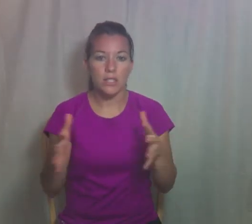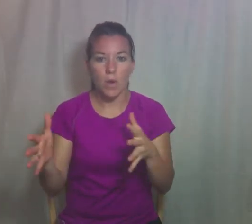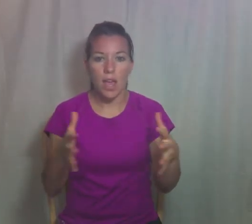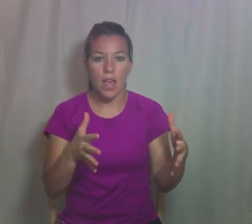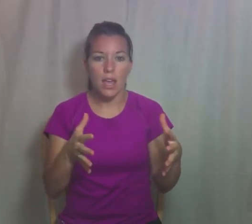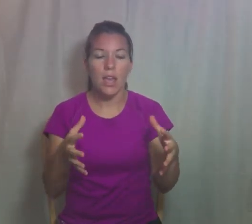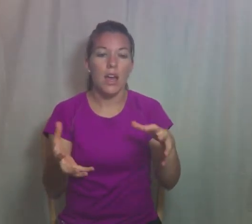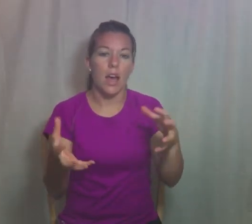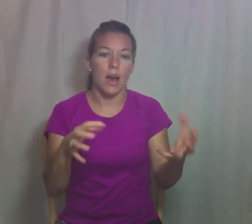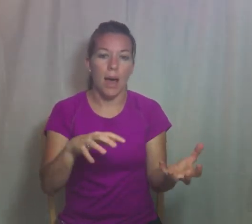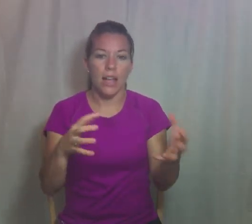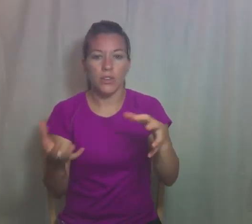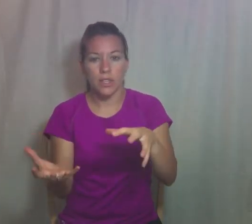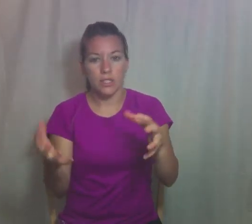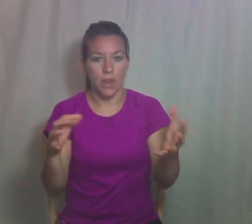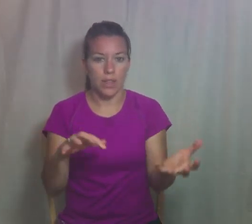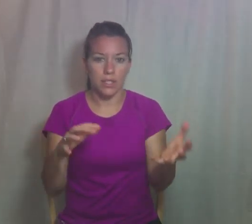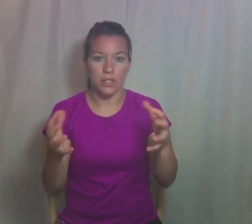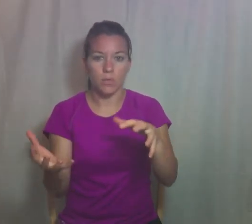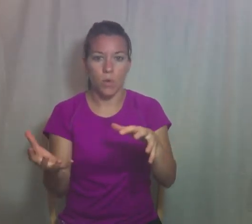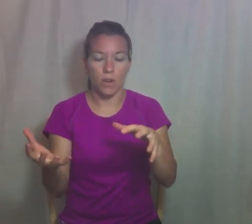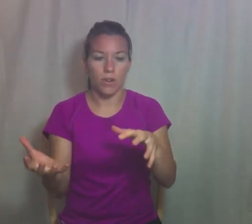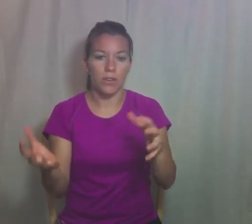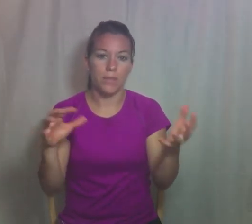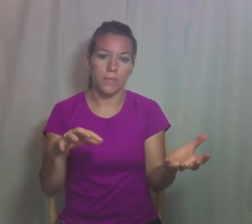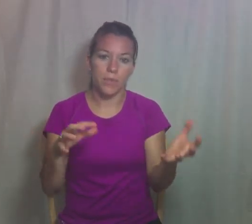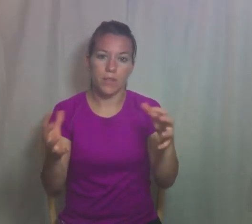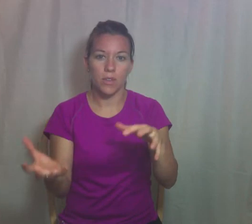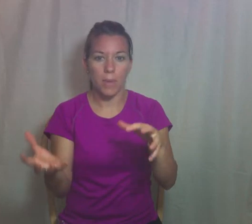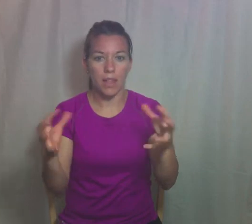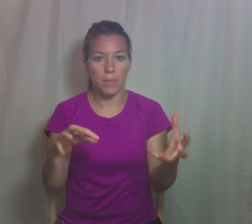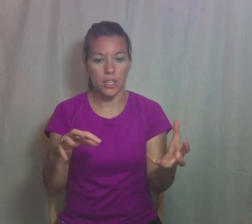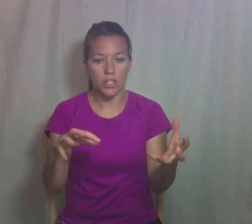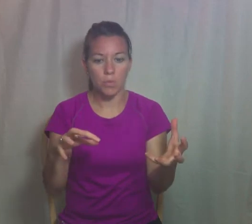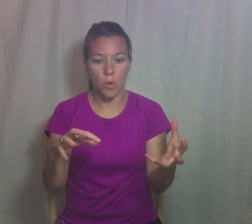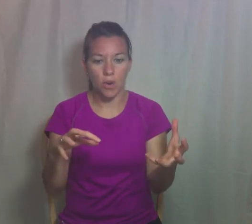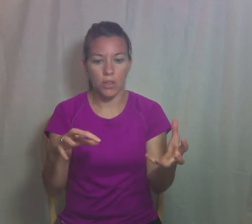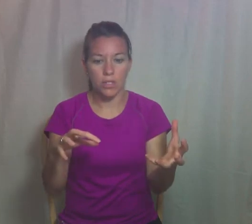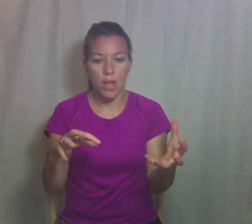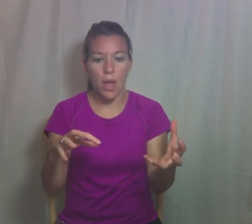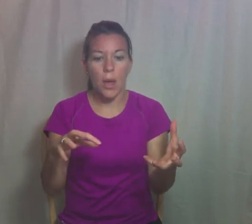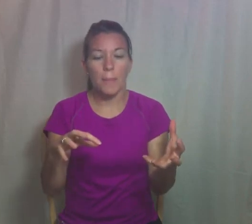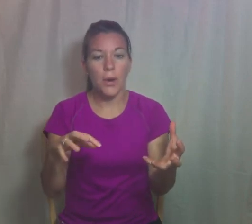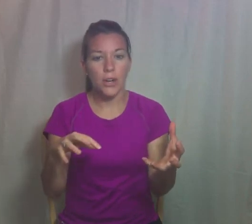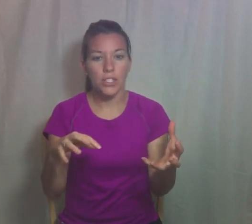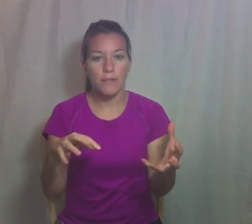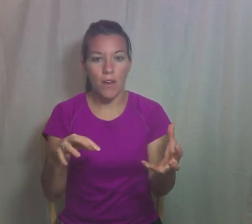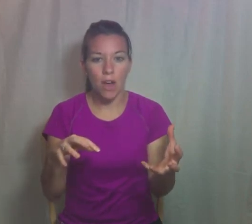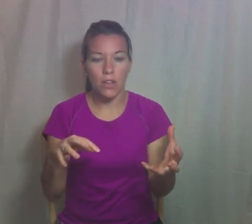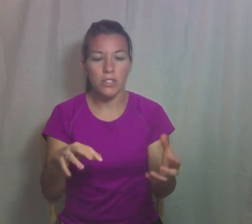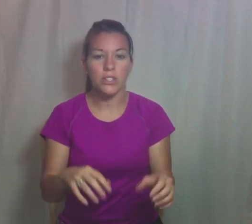way, I do it this way, this is war. So, Peloponnesian Wars, Persia falls to